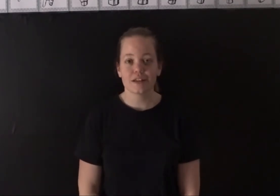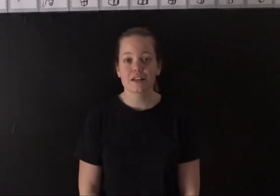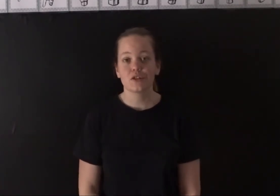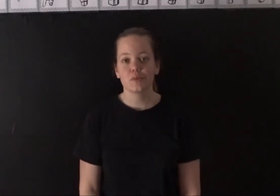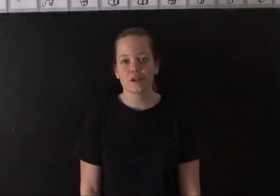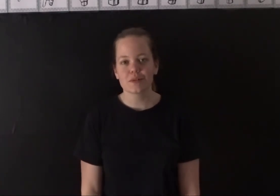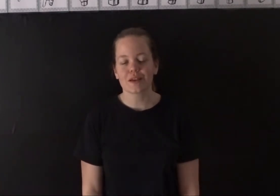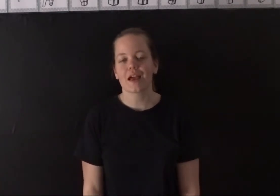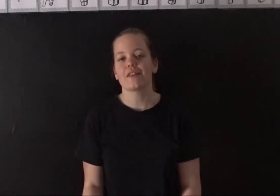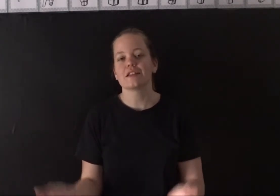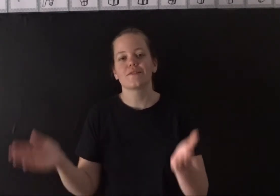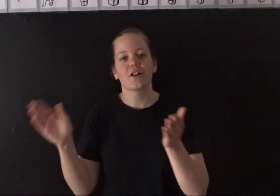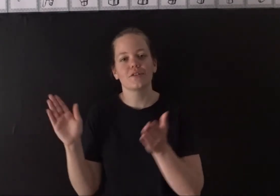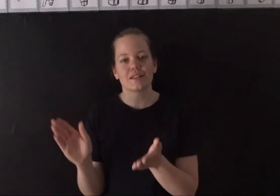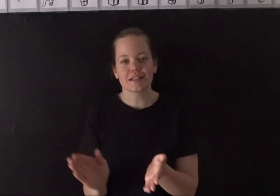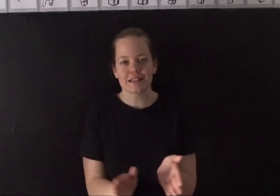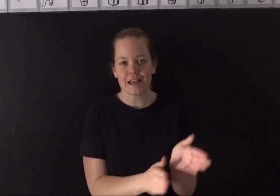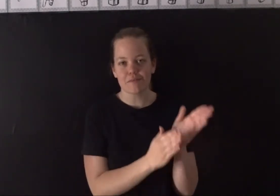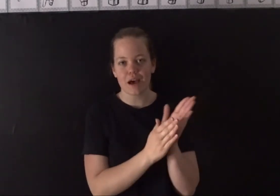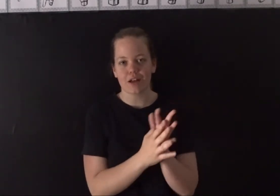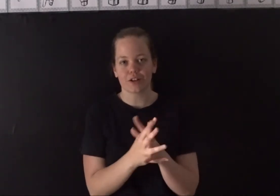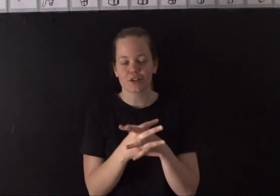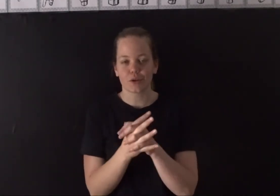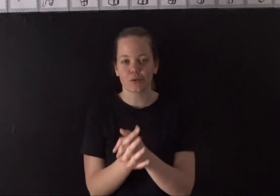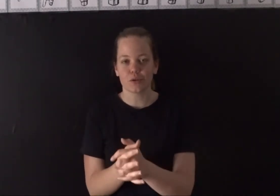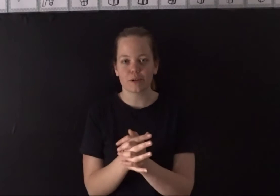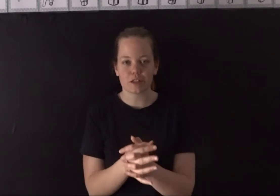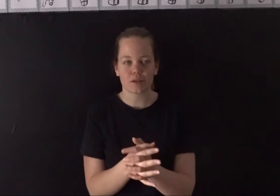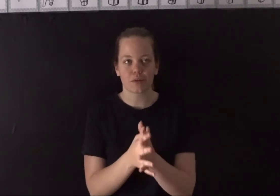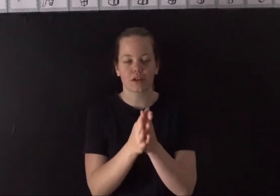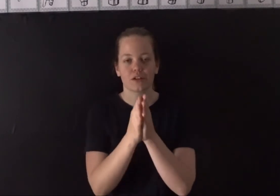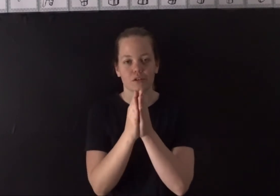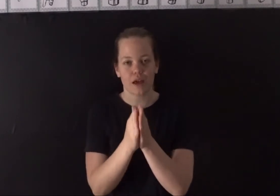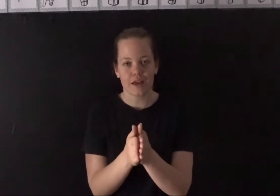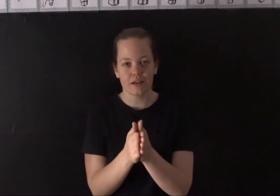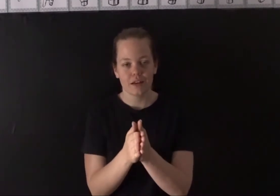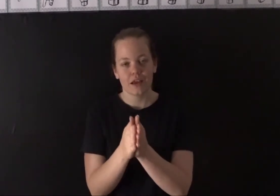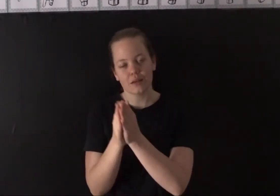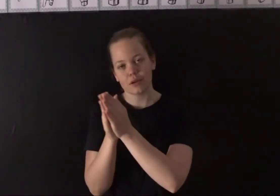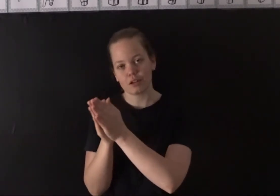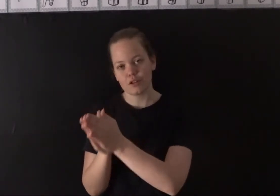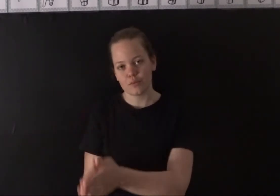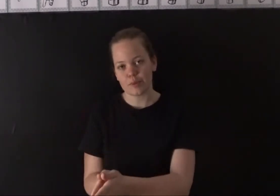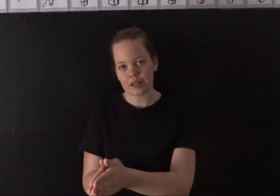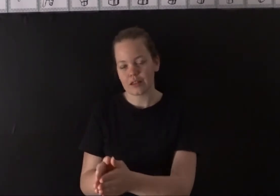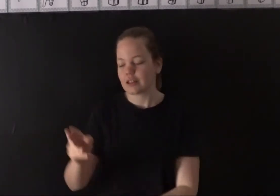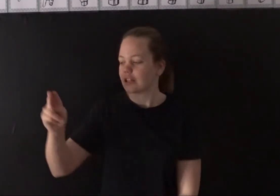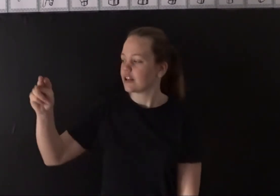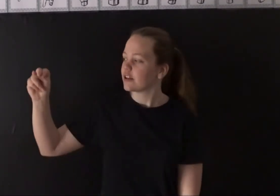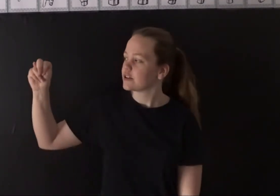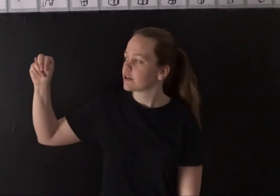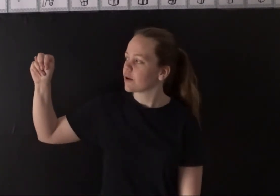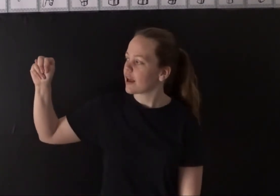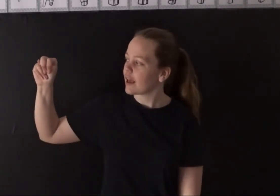New Brunswick, and this follows the same pattern. So New Brunswick, we're going to do N, and then we're going to do B. So